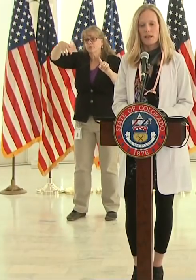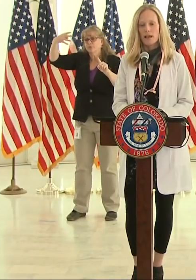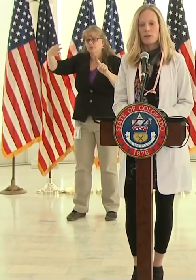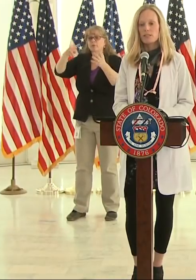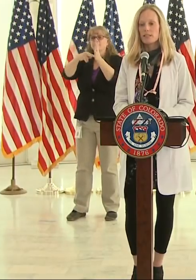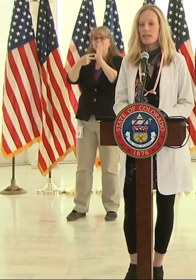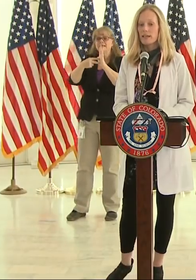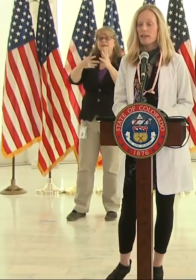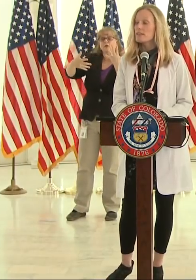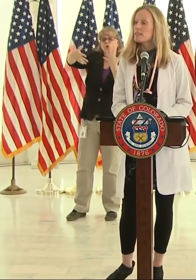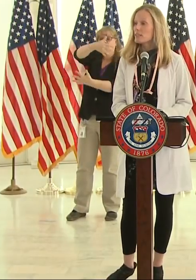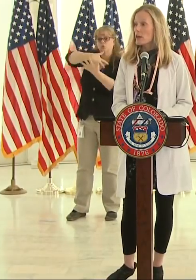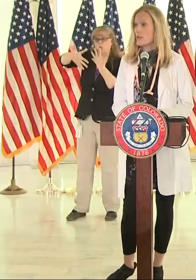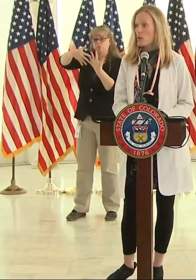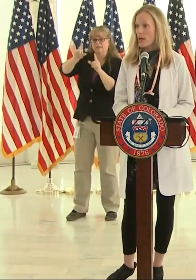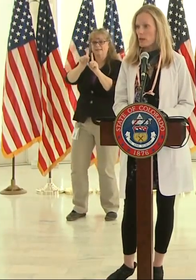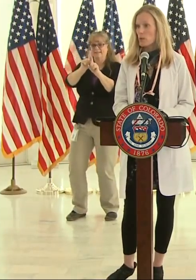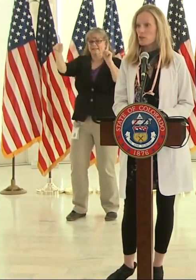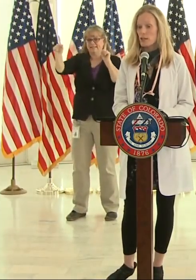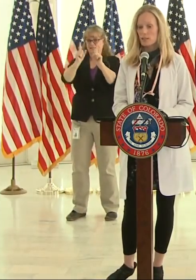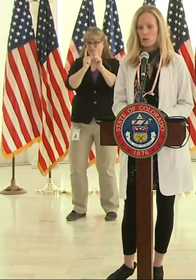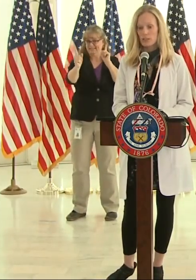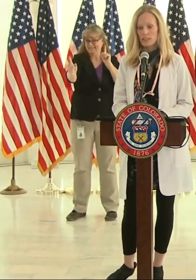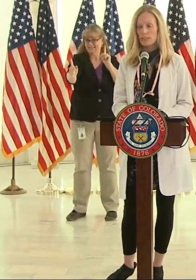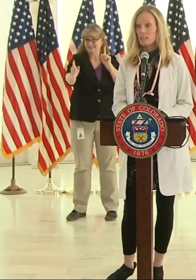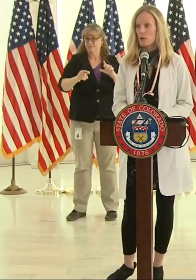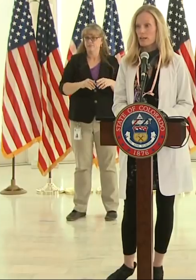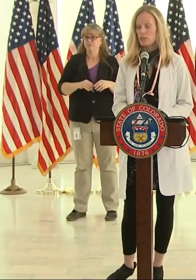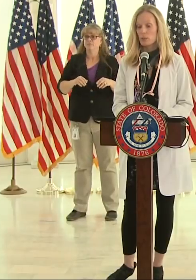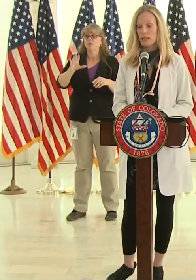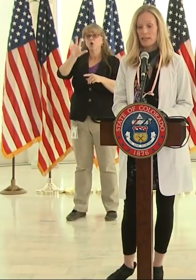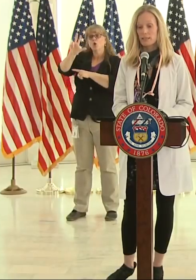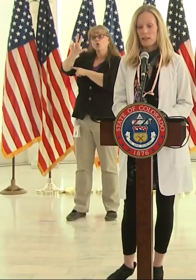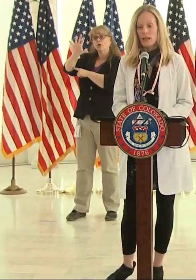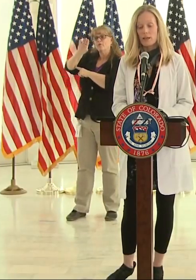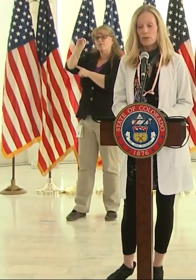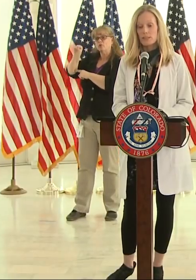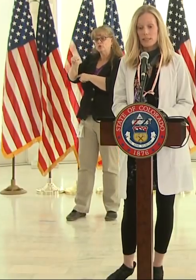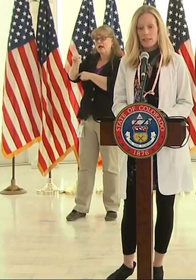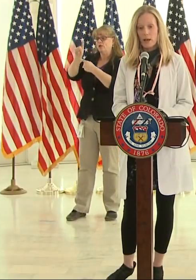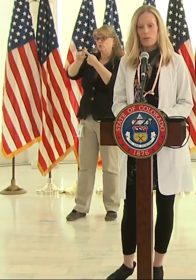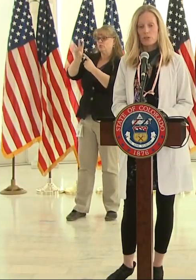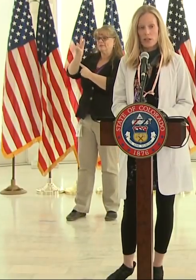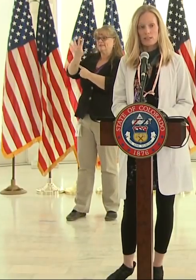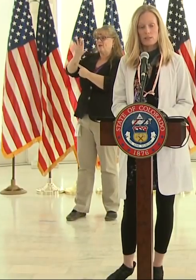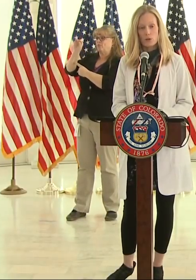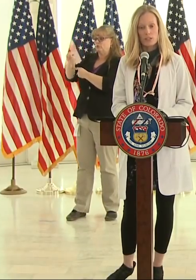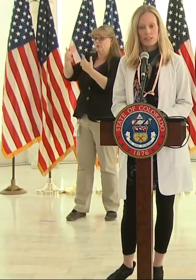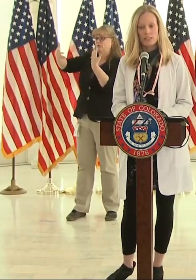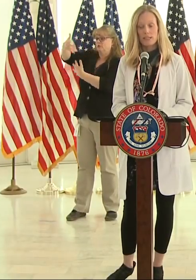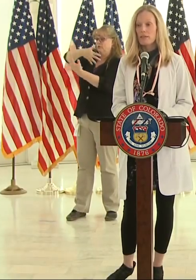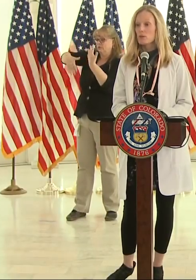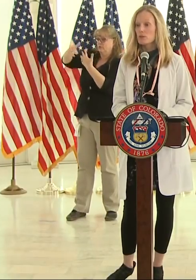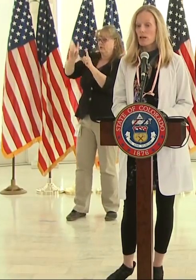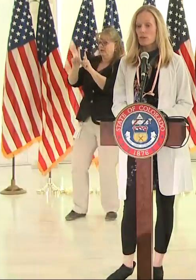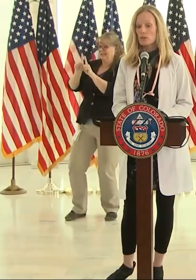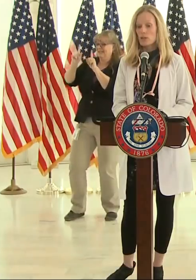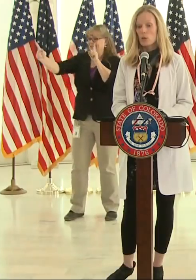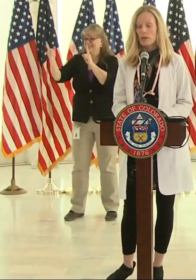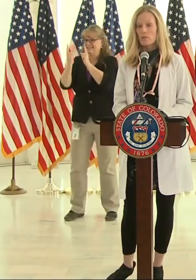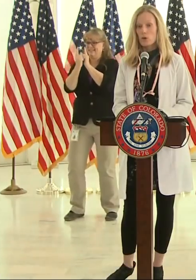65%. And you can see, again, this is scenario A with just social distancing strategies in place. And you can see that with just social distancing at